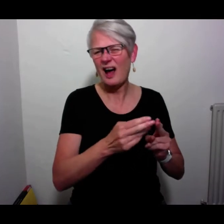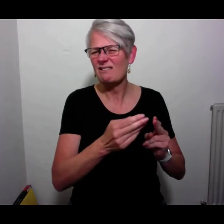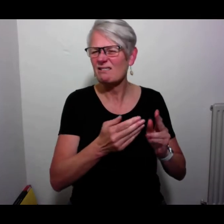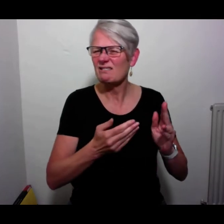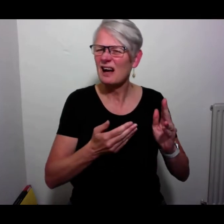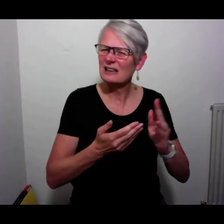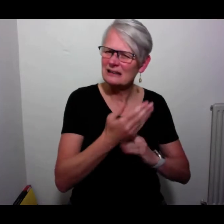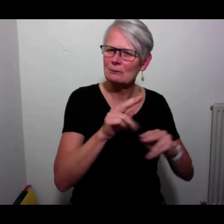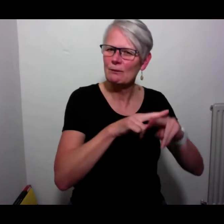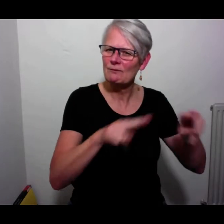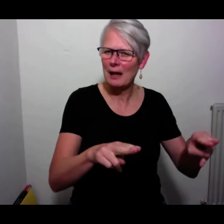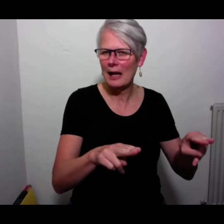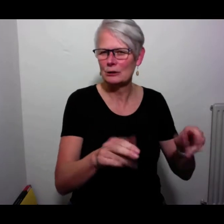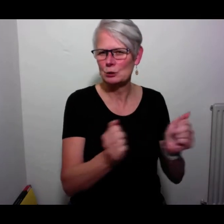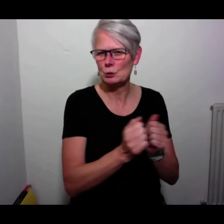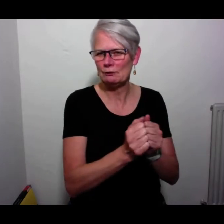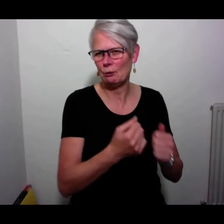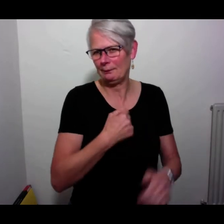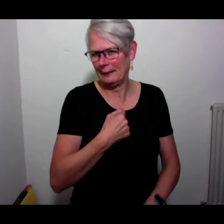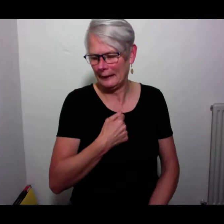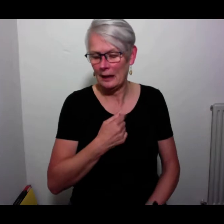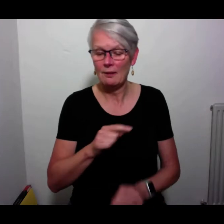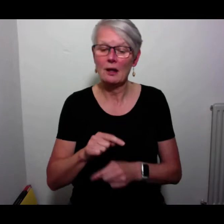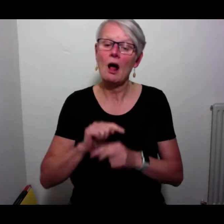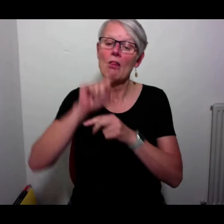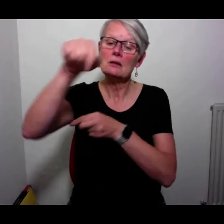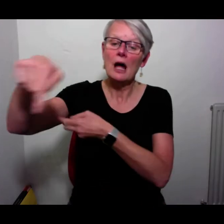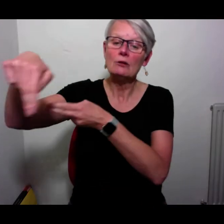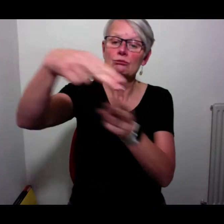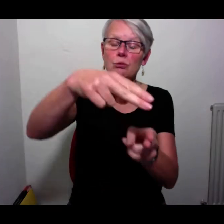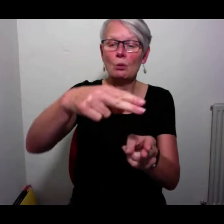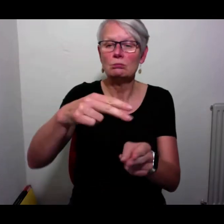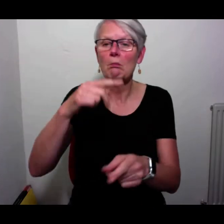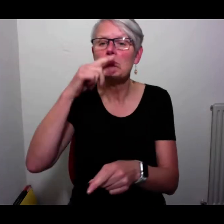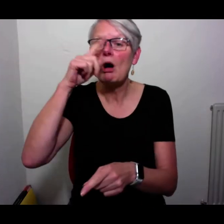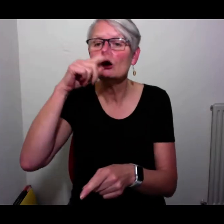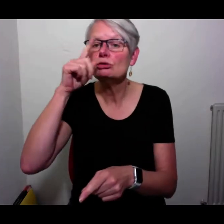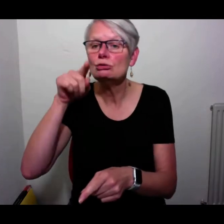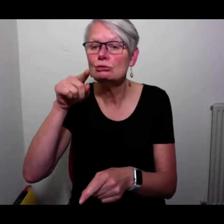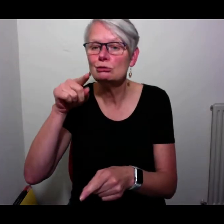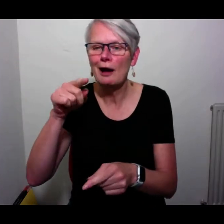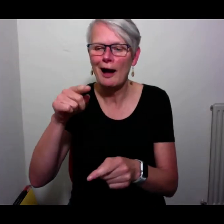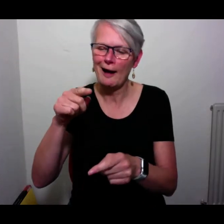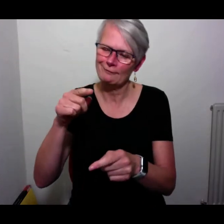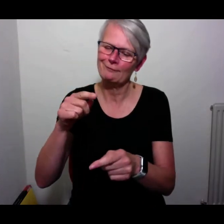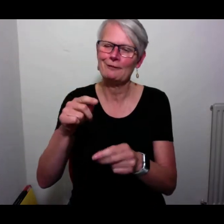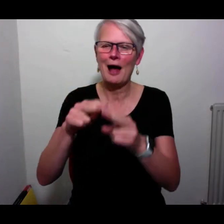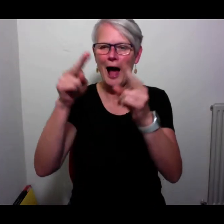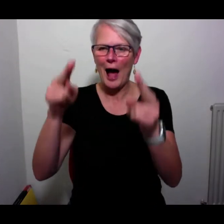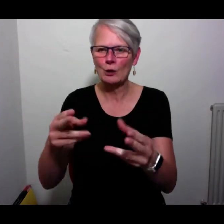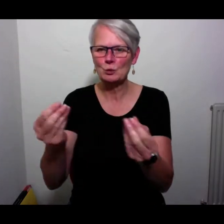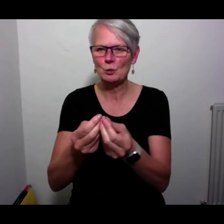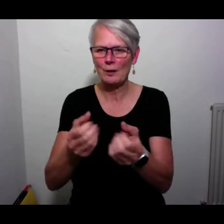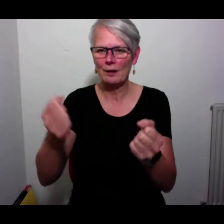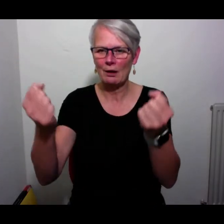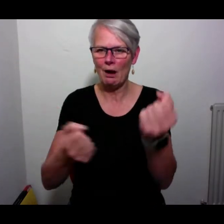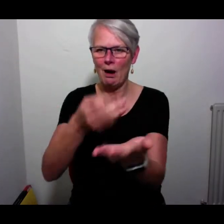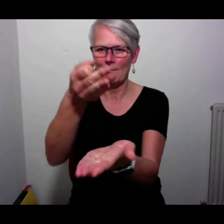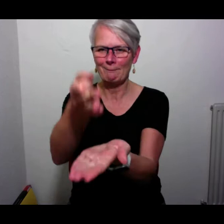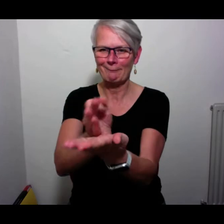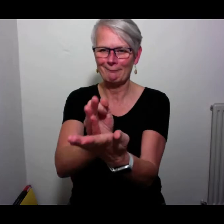accessible flats for me. And then on the other side is the posh lot, in the houses with the